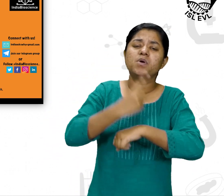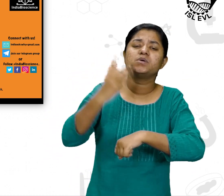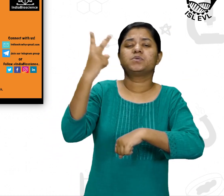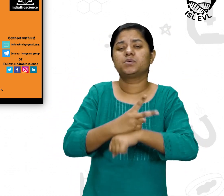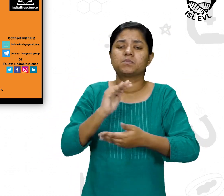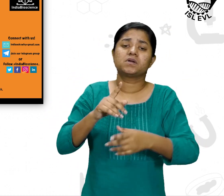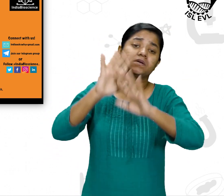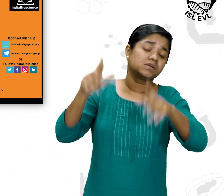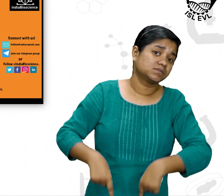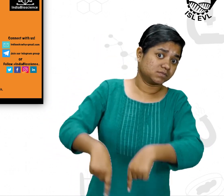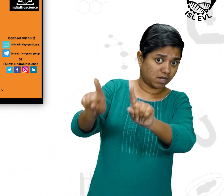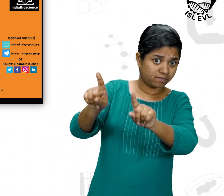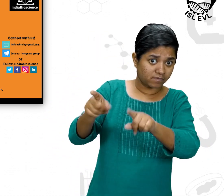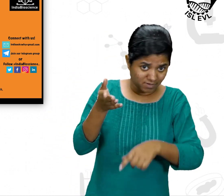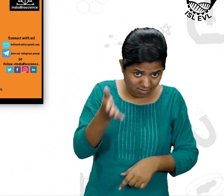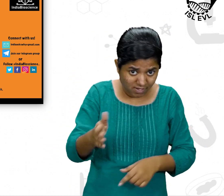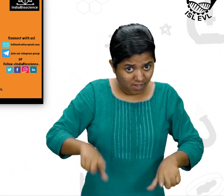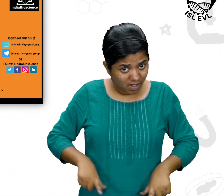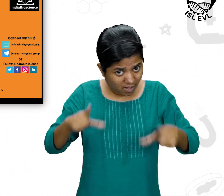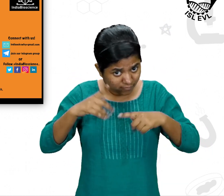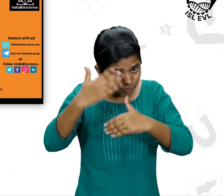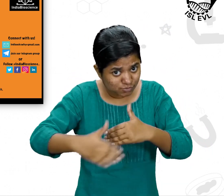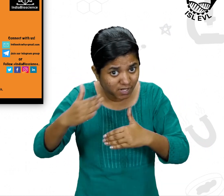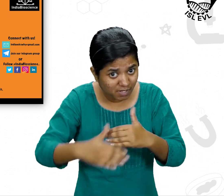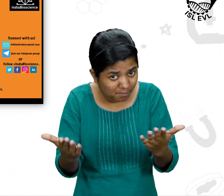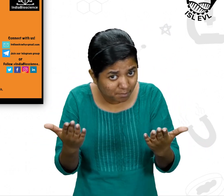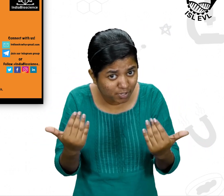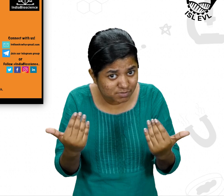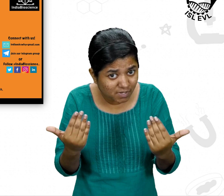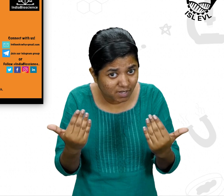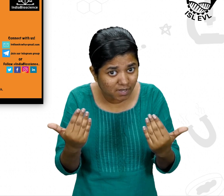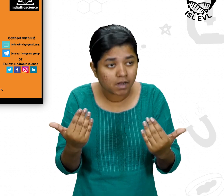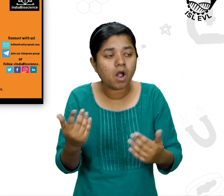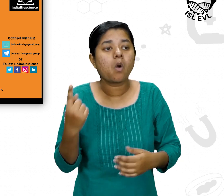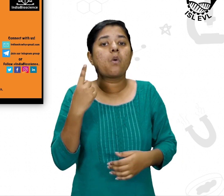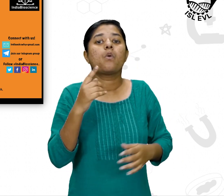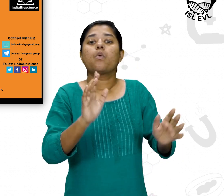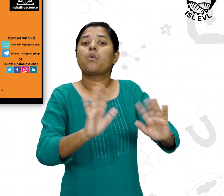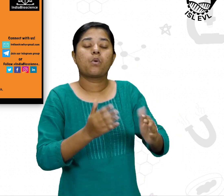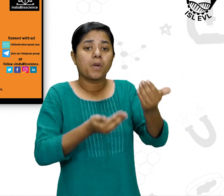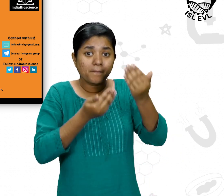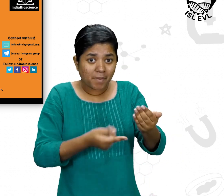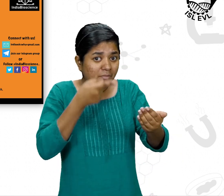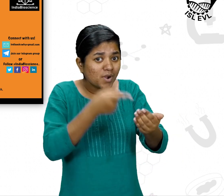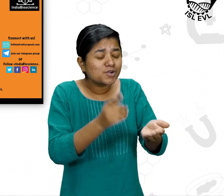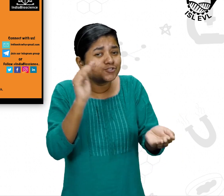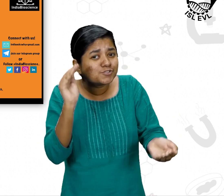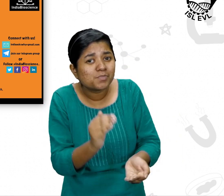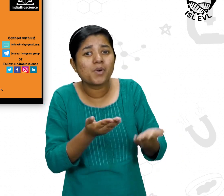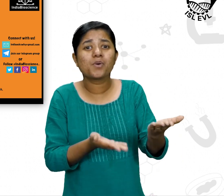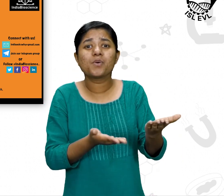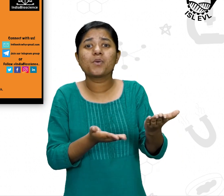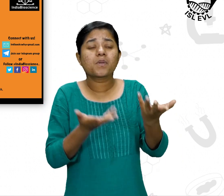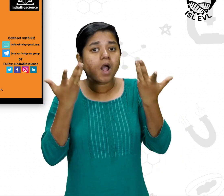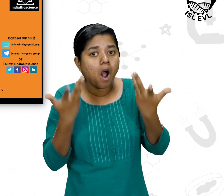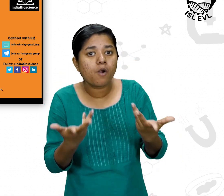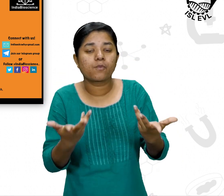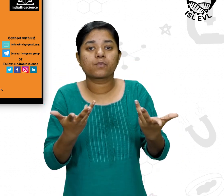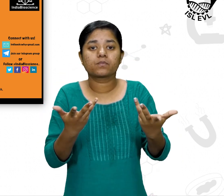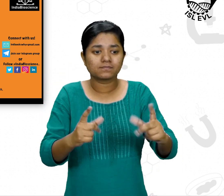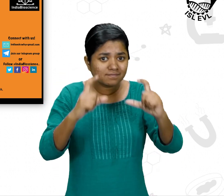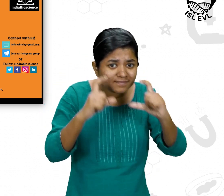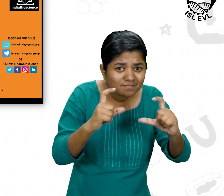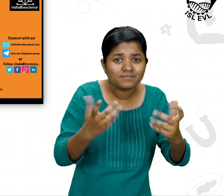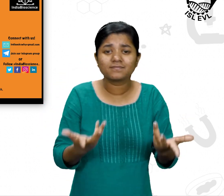baby? How would it live? Exactly. The baby's features or cuteness sort